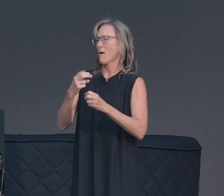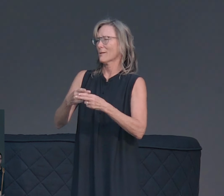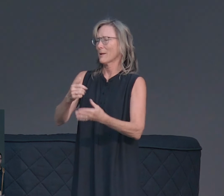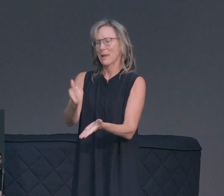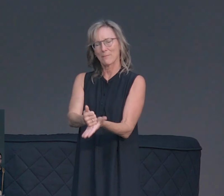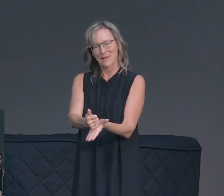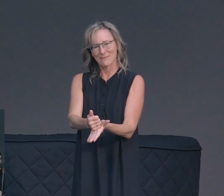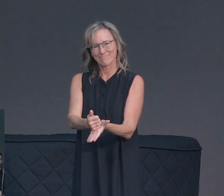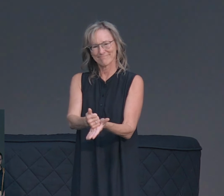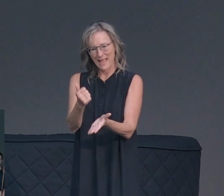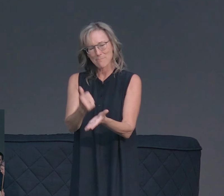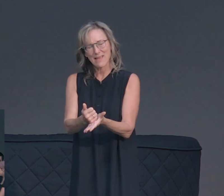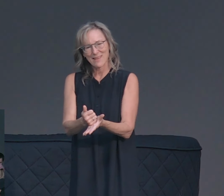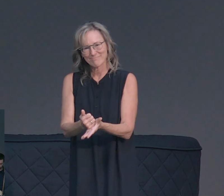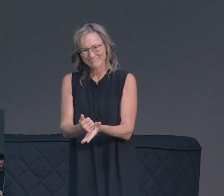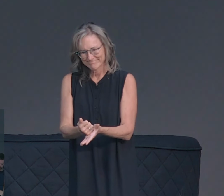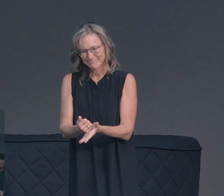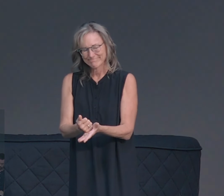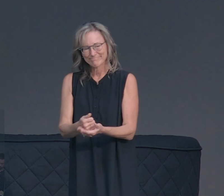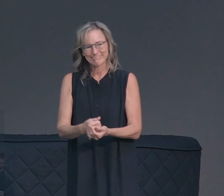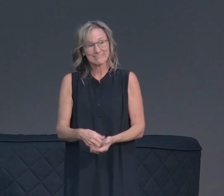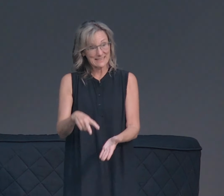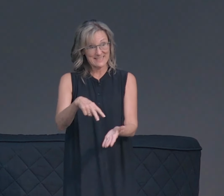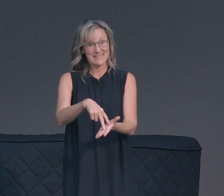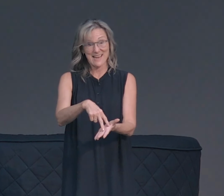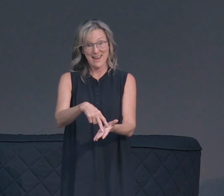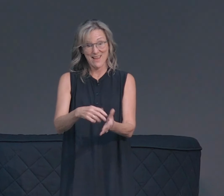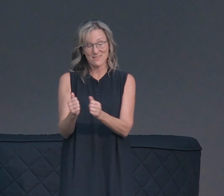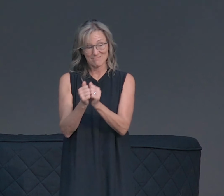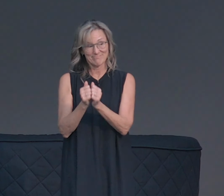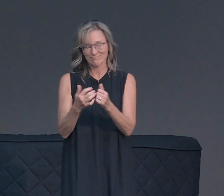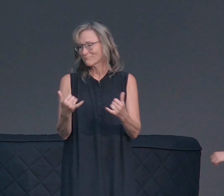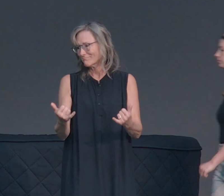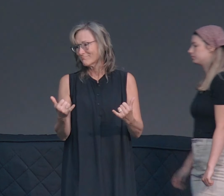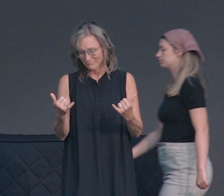Amen. Amen. Let's all stand together.